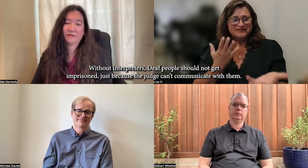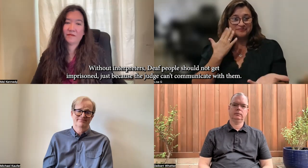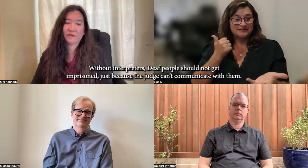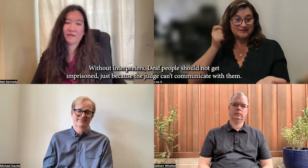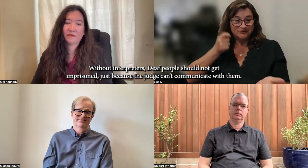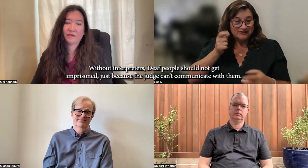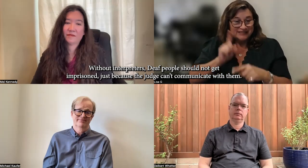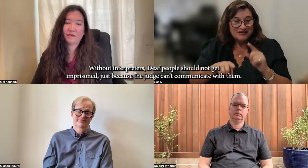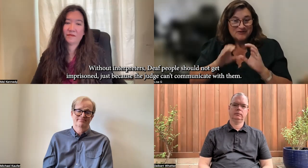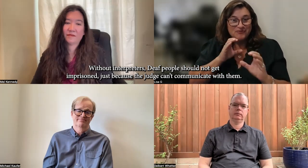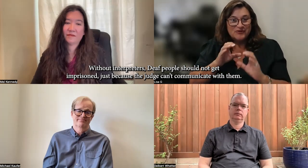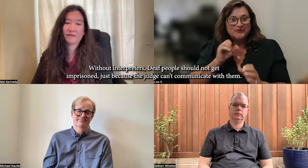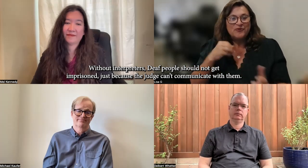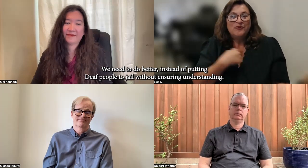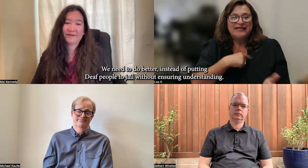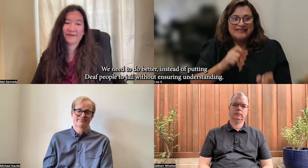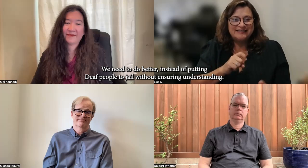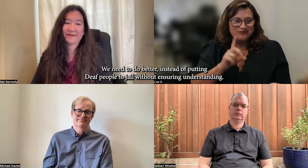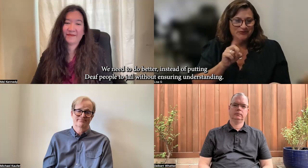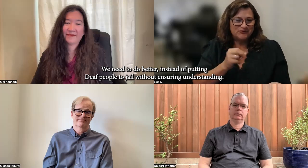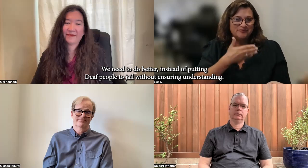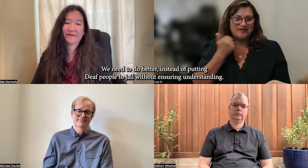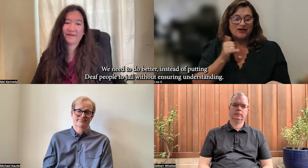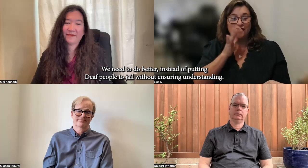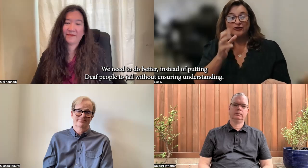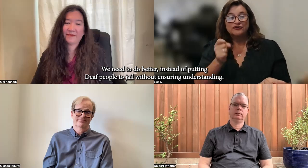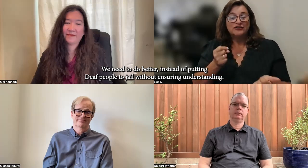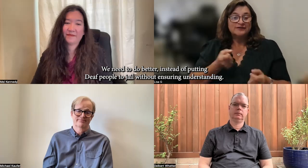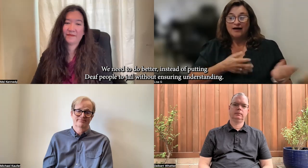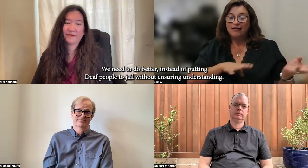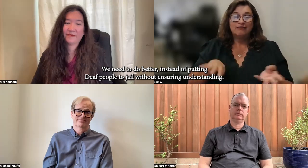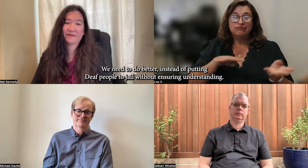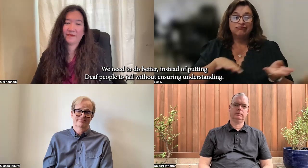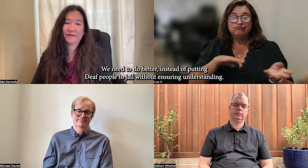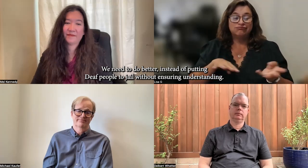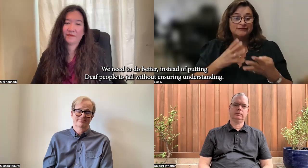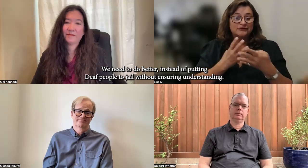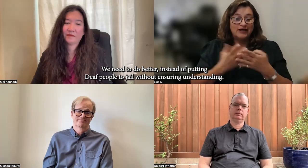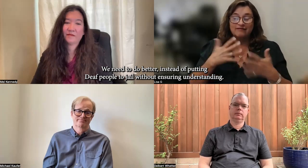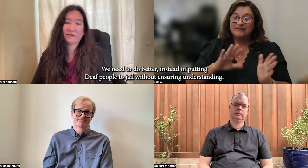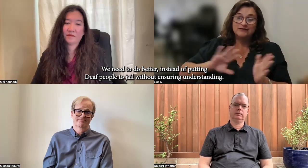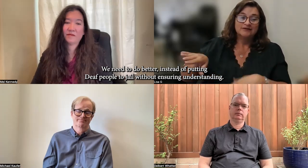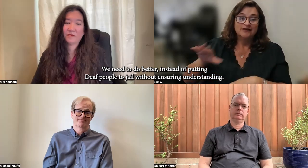communicate with them. We need to do better, instead of putting deaf people to jail without ensuring